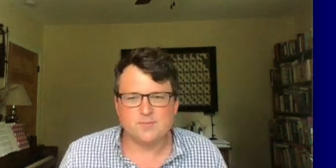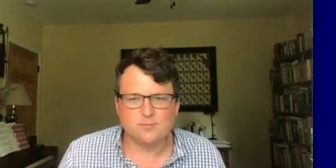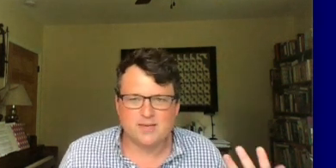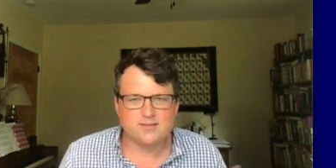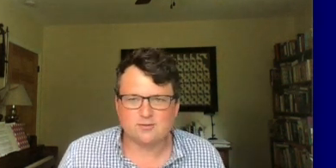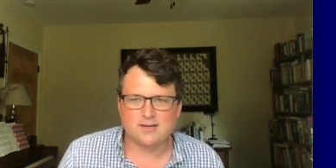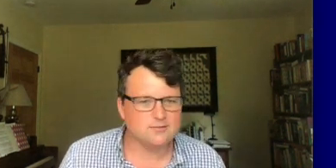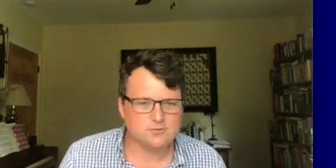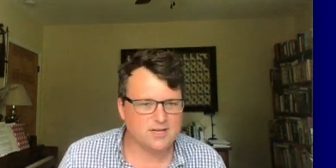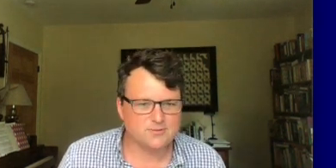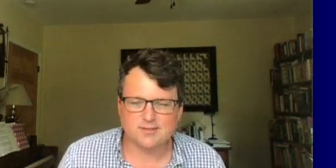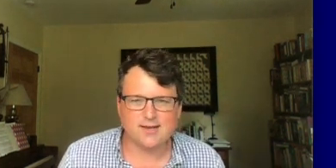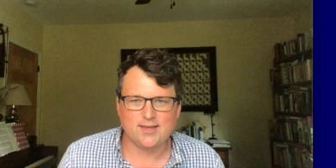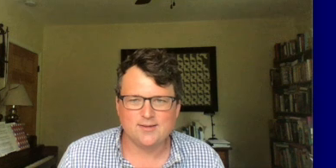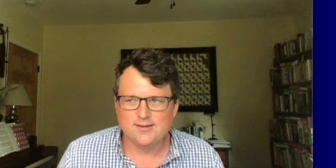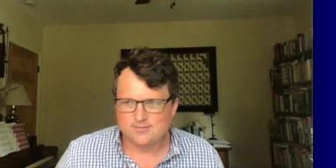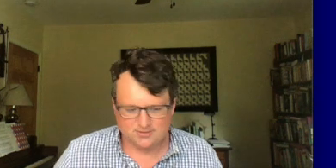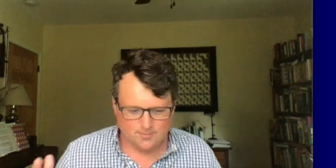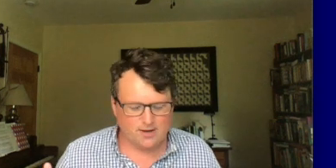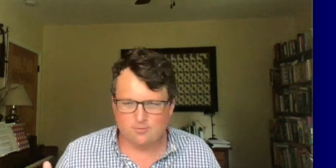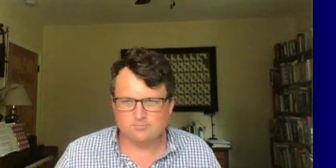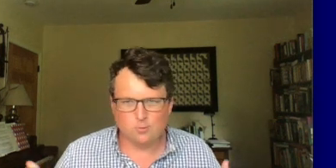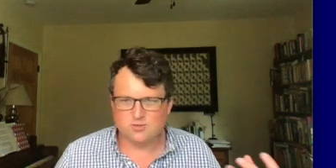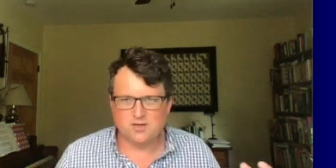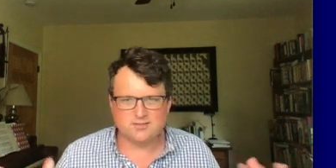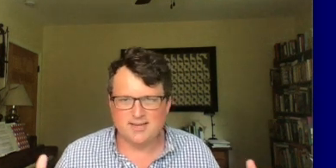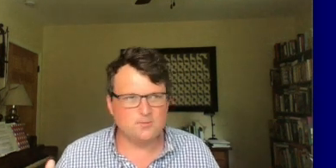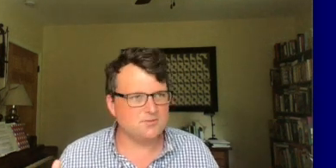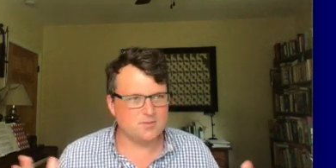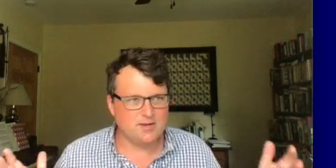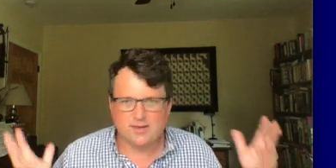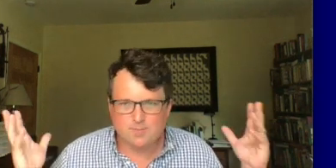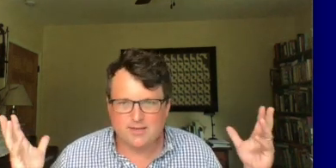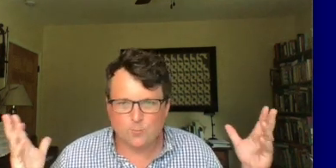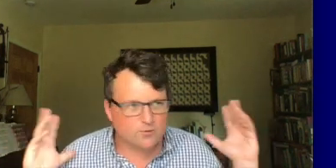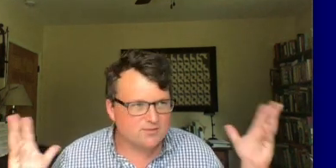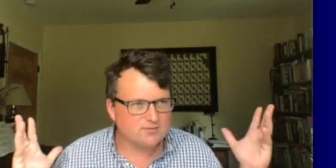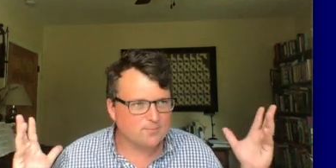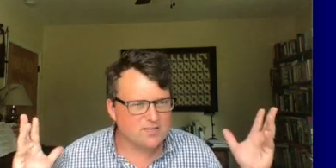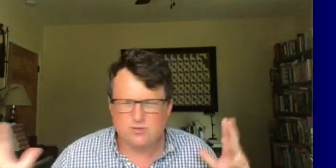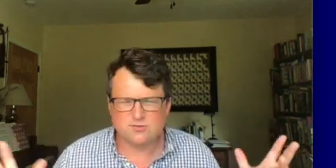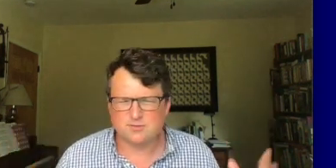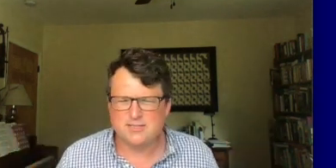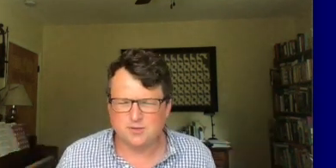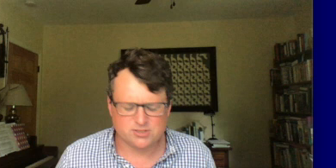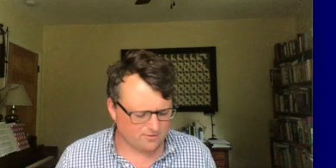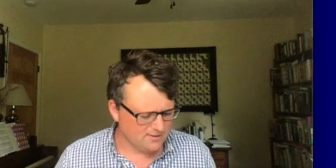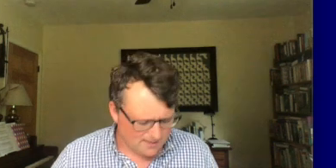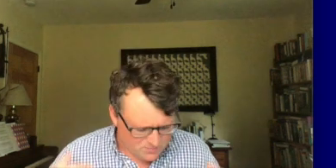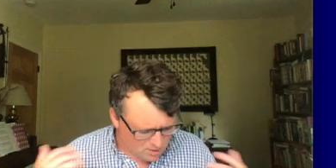made these crazy little shapes that somehow correspond to sounds and somehow end up making words that we can use to relate to each other. All